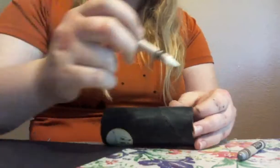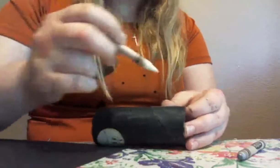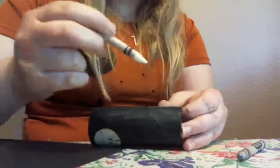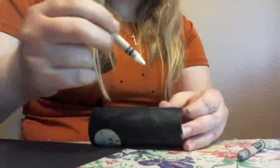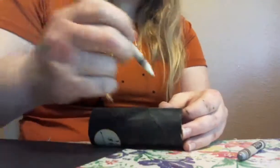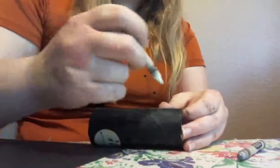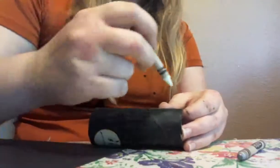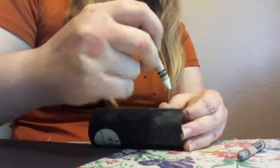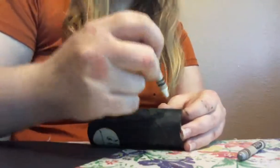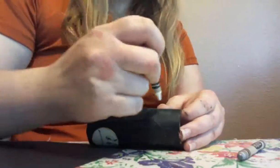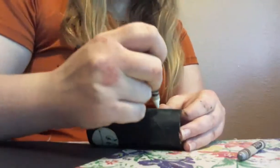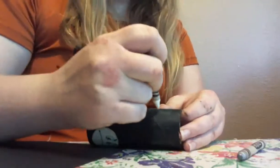to draw stars